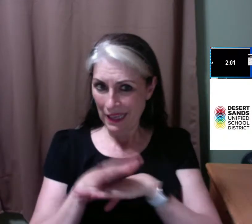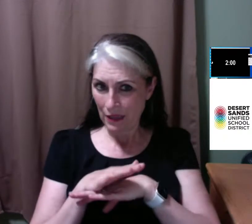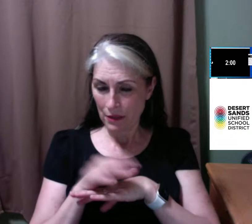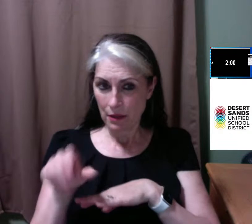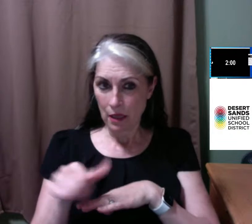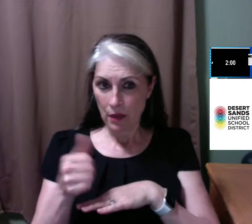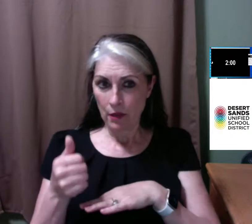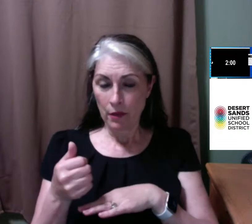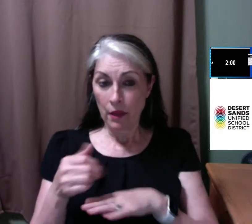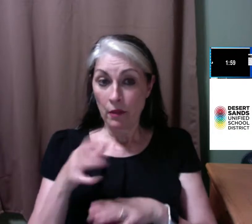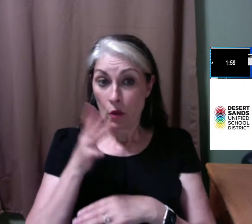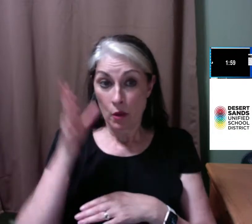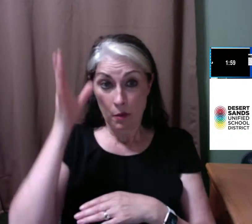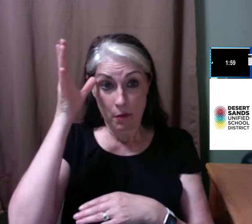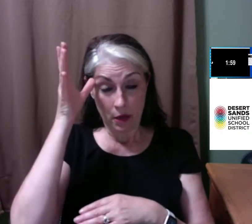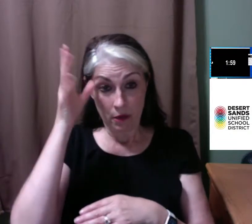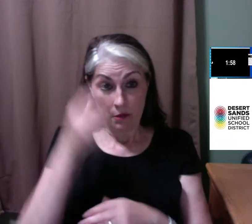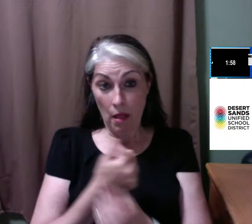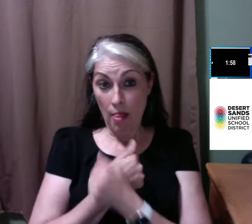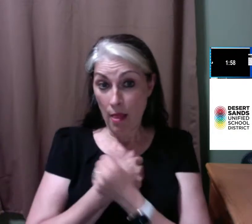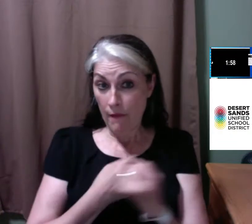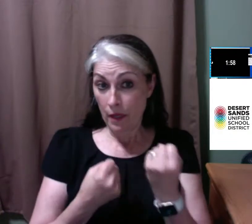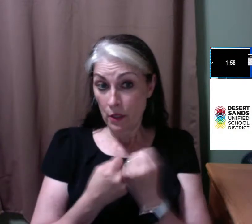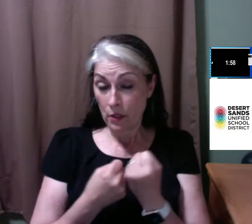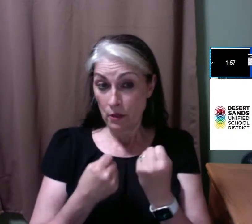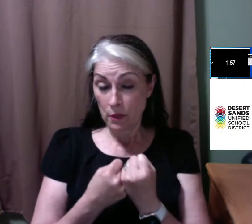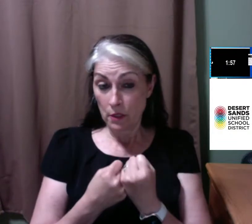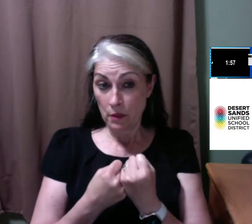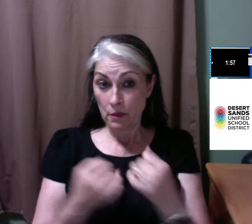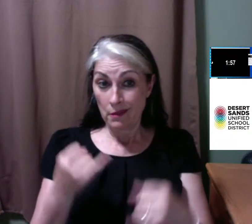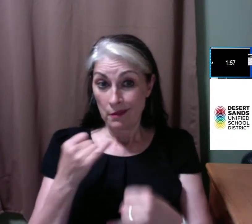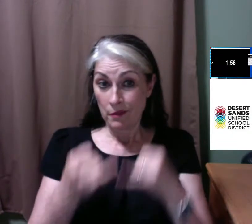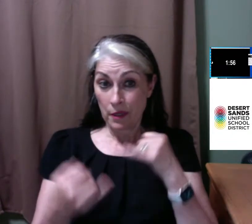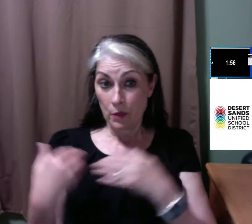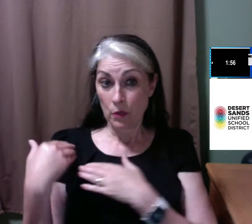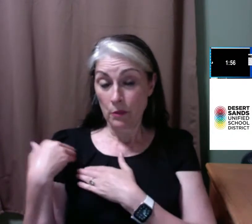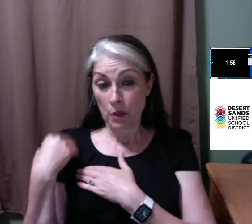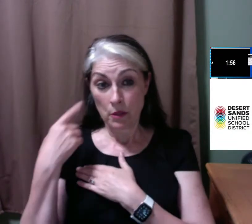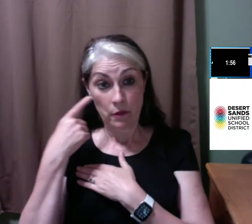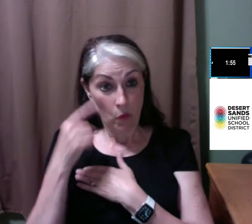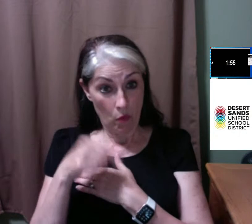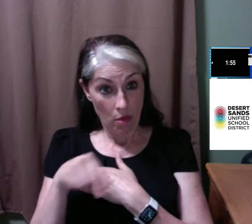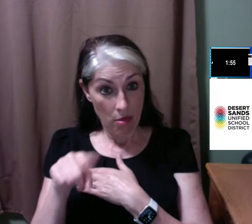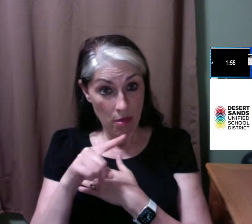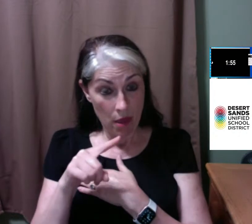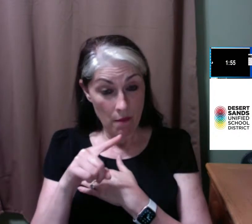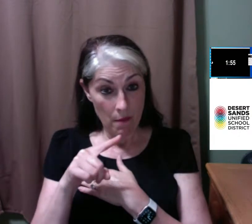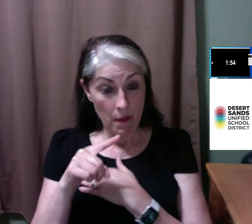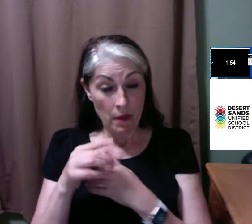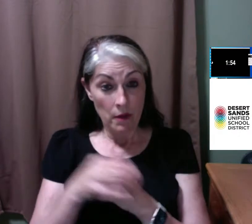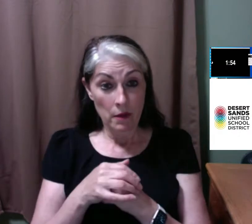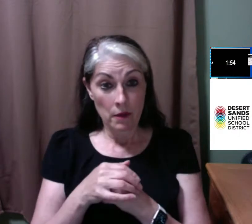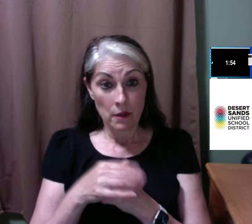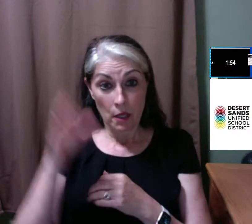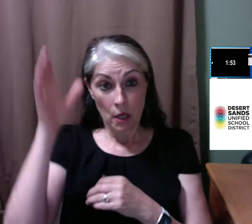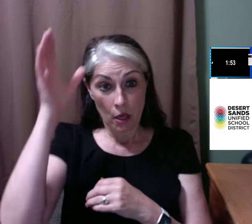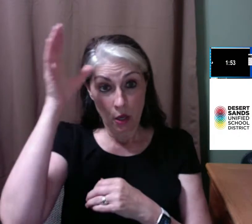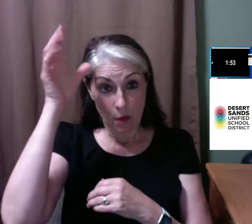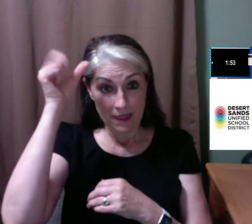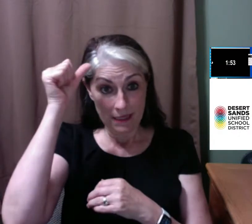other than their parents who love and support them and are ultimately responsible for them. It's just common